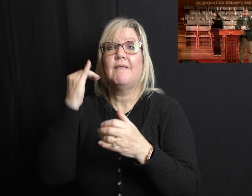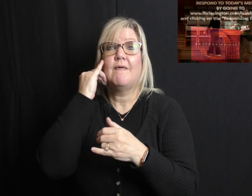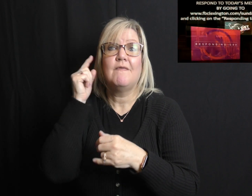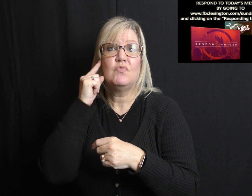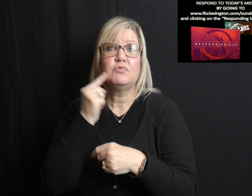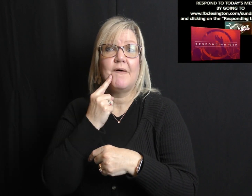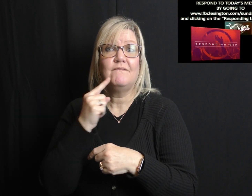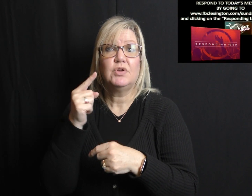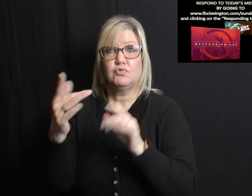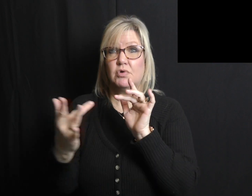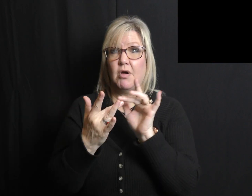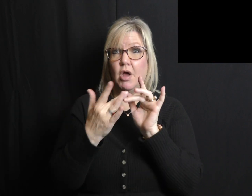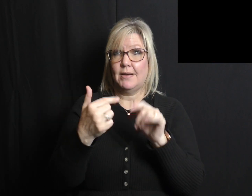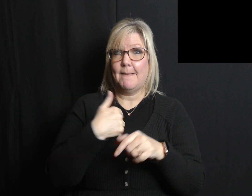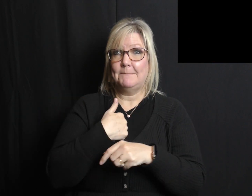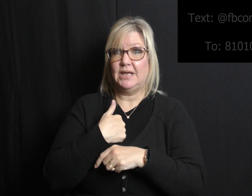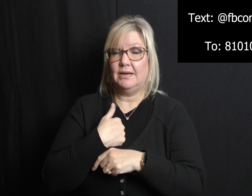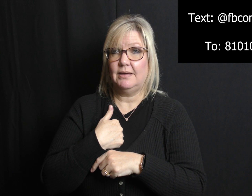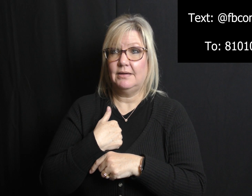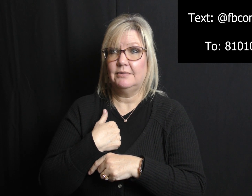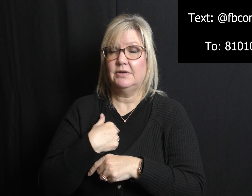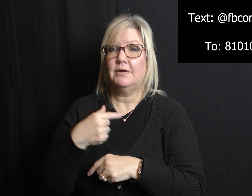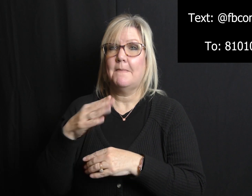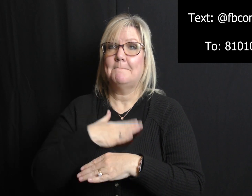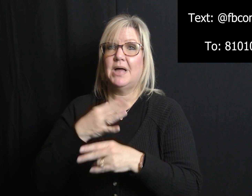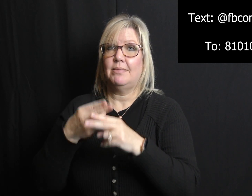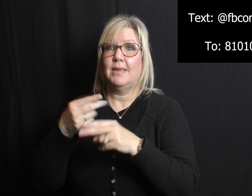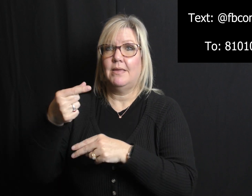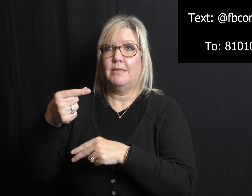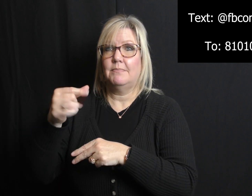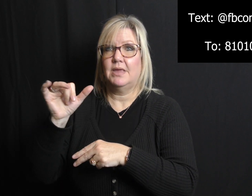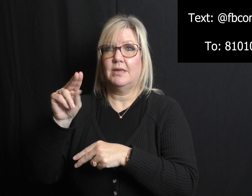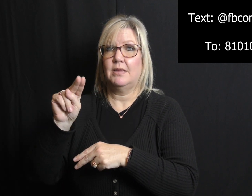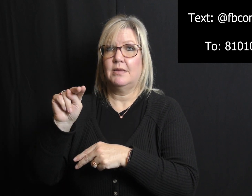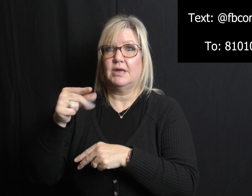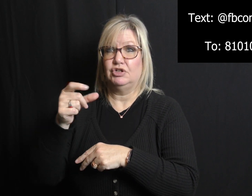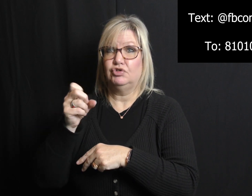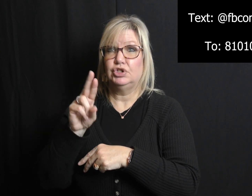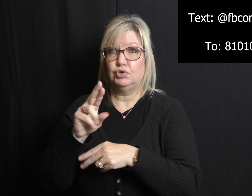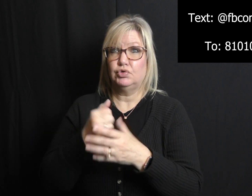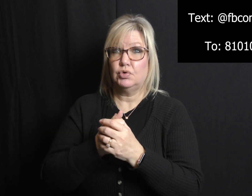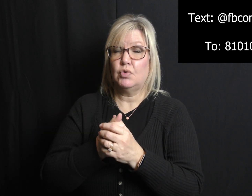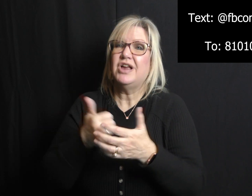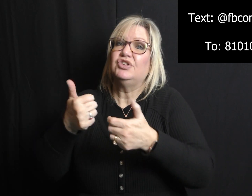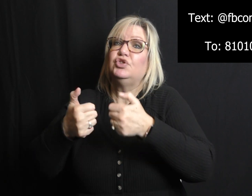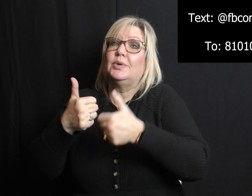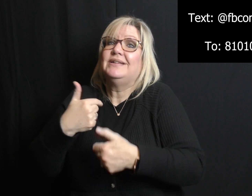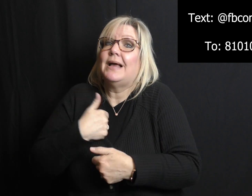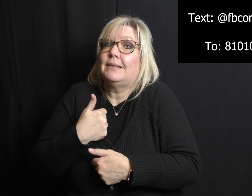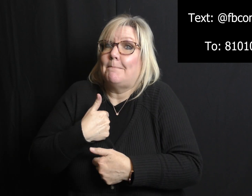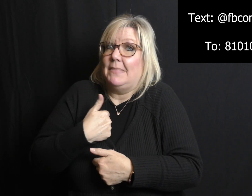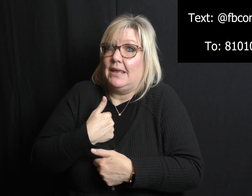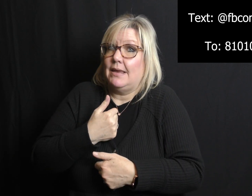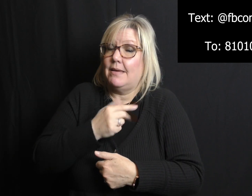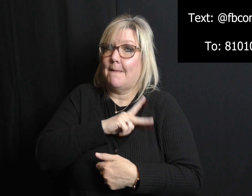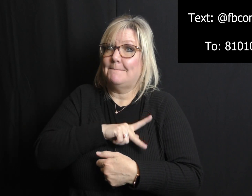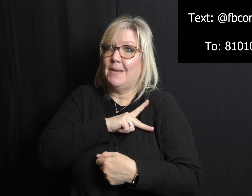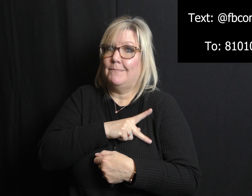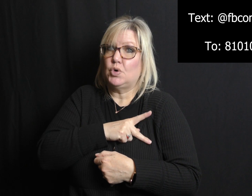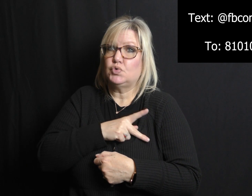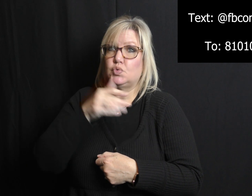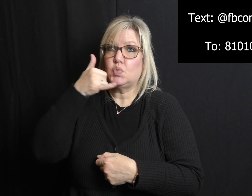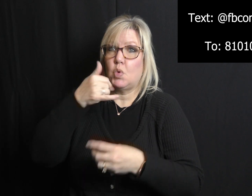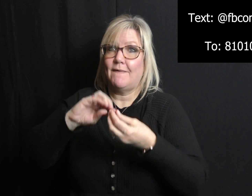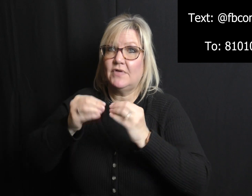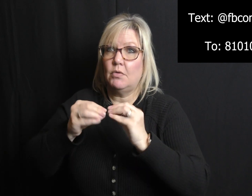it at FBCLexington.com, Sunday Central. You can go to the Responding to God block, or you can text us at 81010 and put in the subject